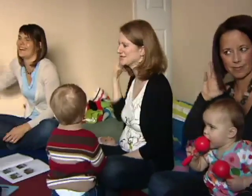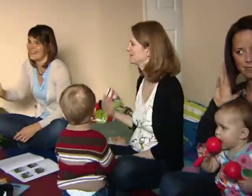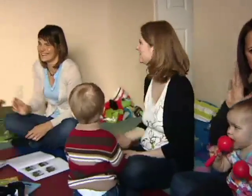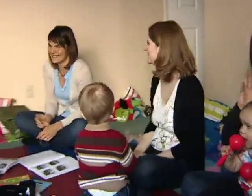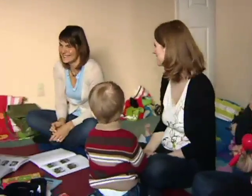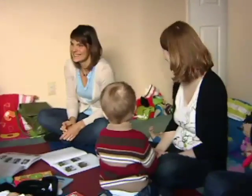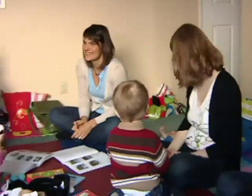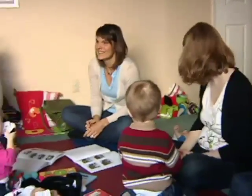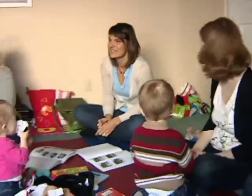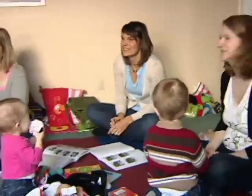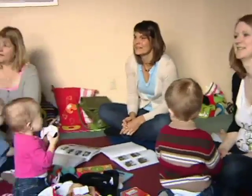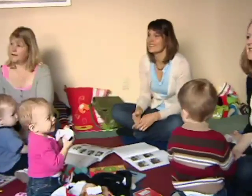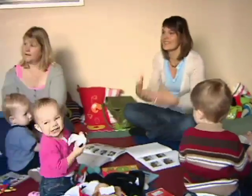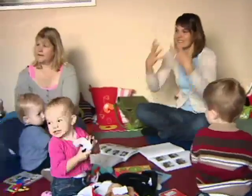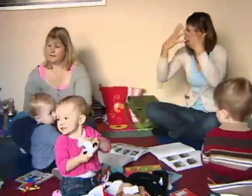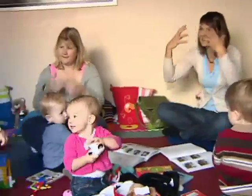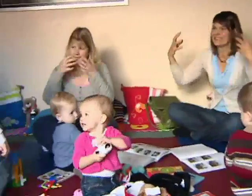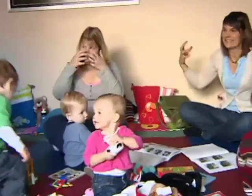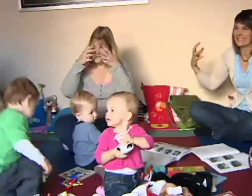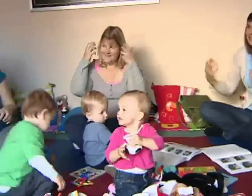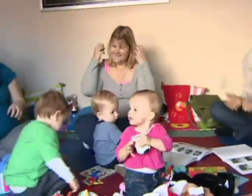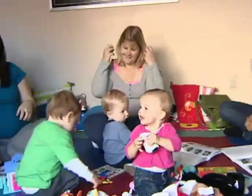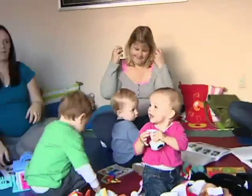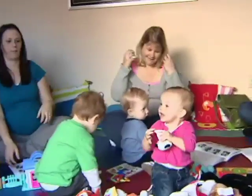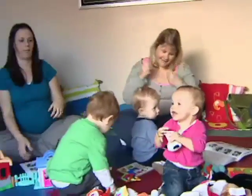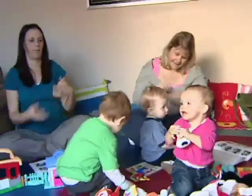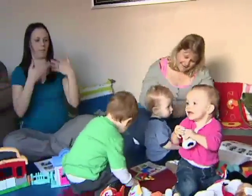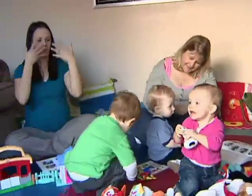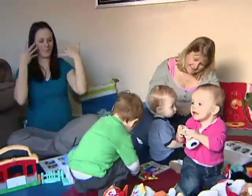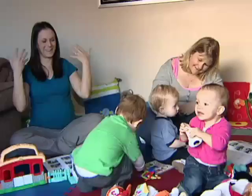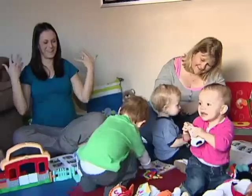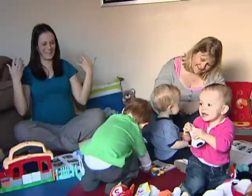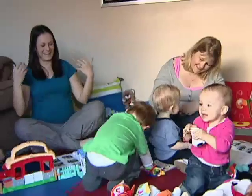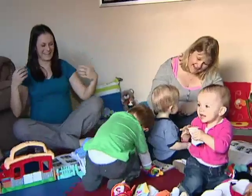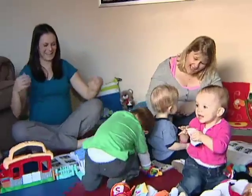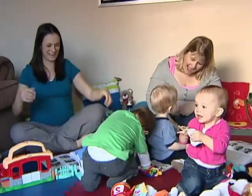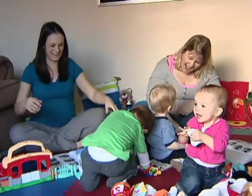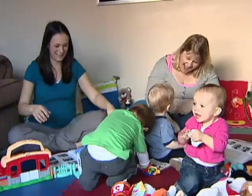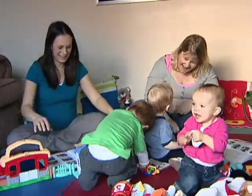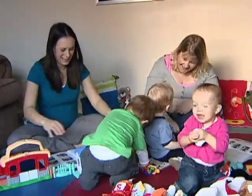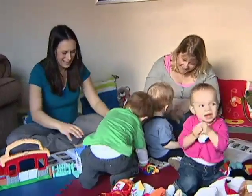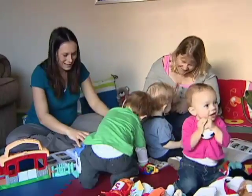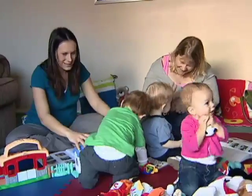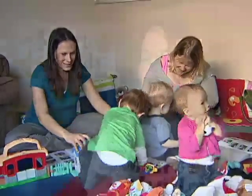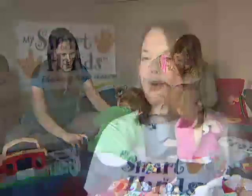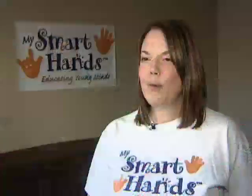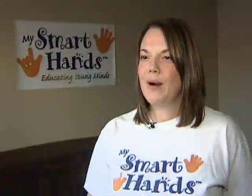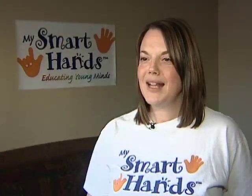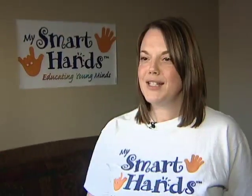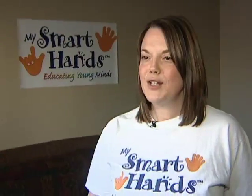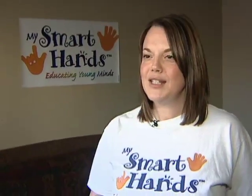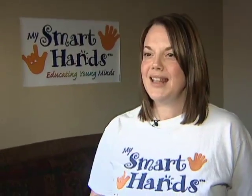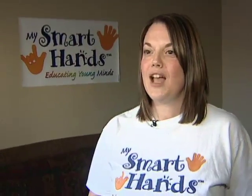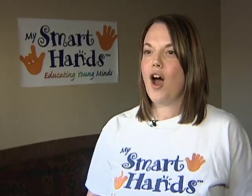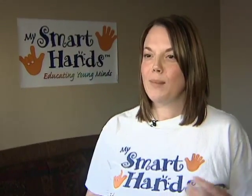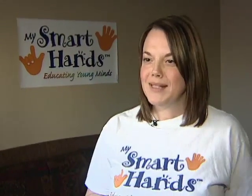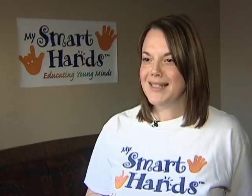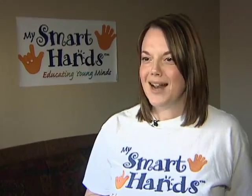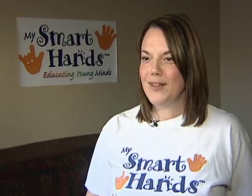develop, Hazelton says they can understand signs far before words. Signing incorporates using the opposite side of